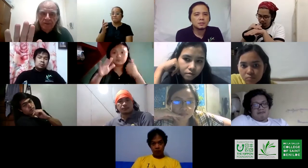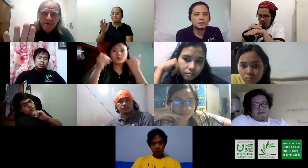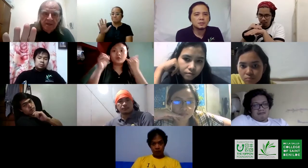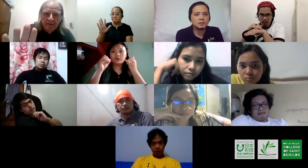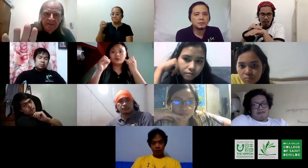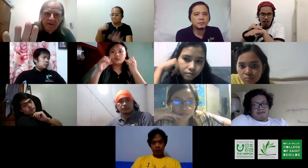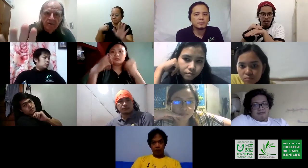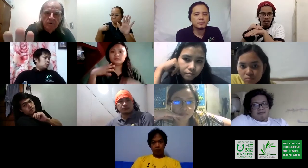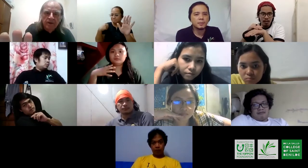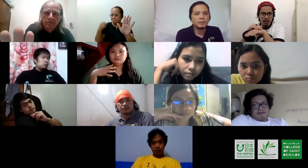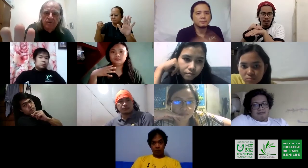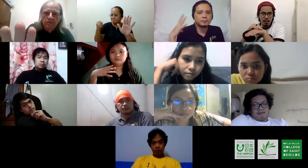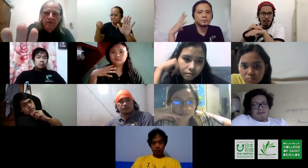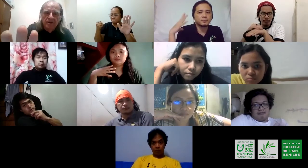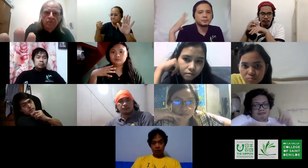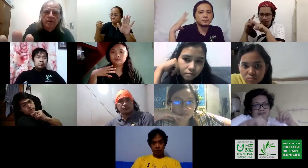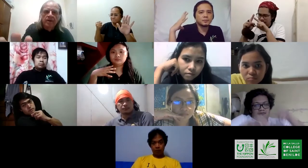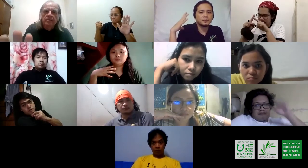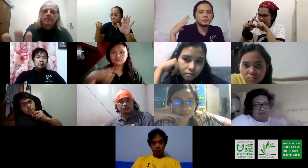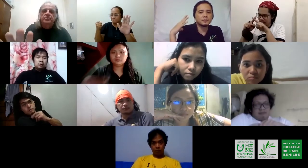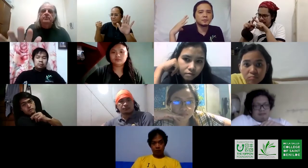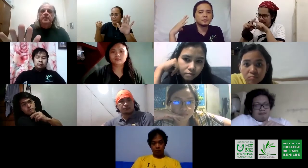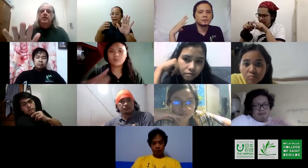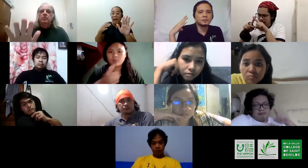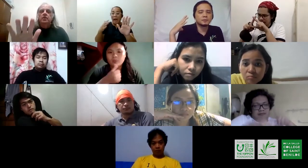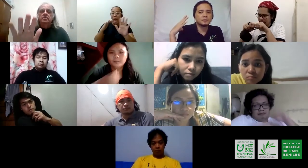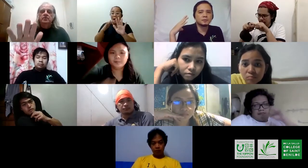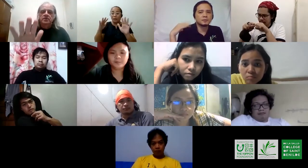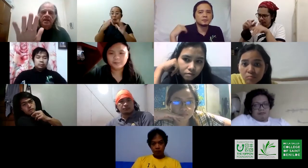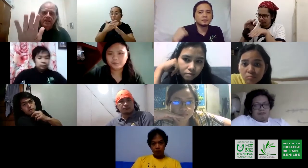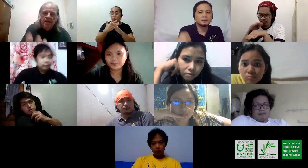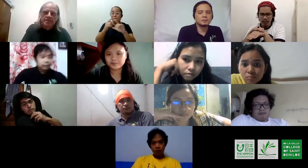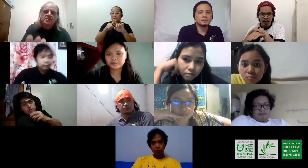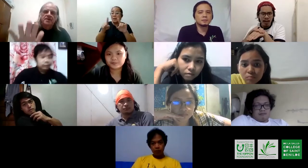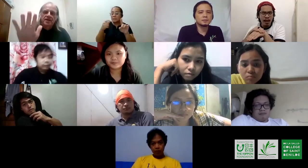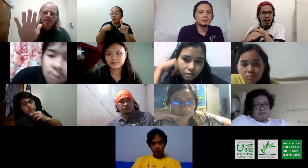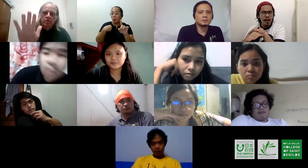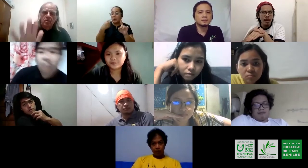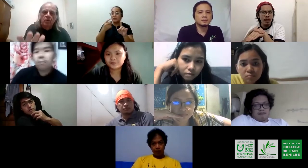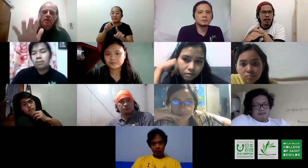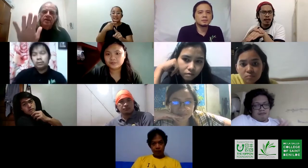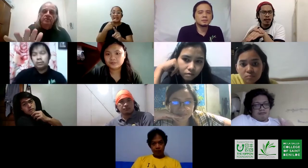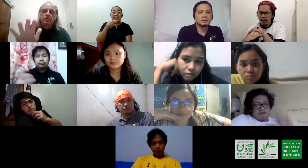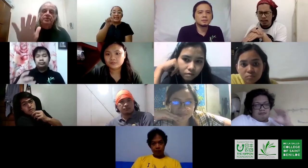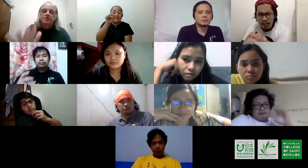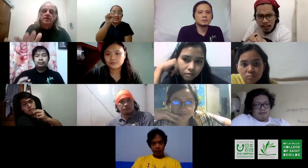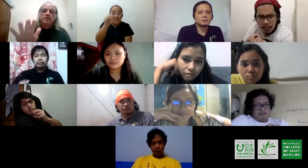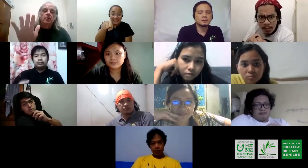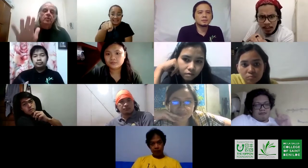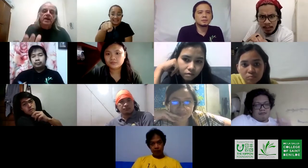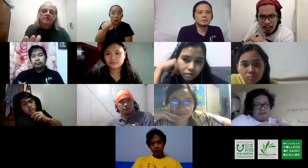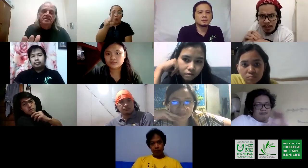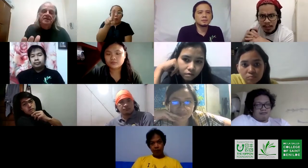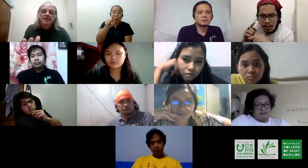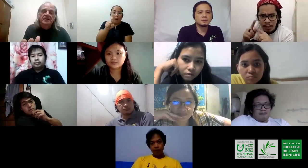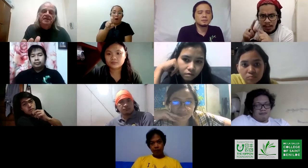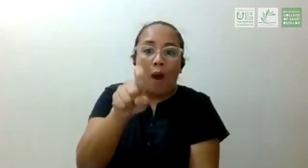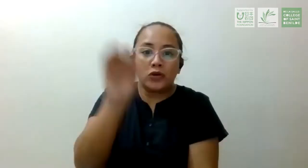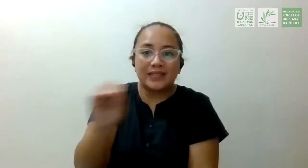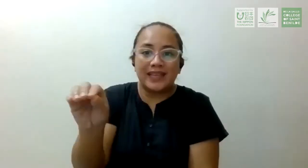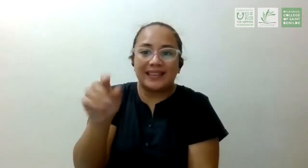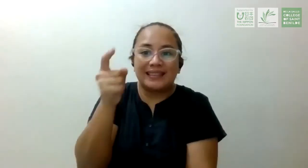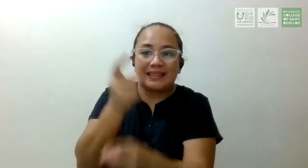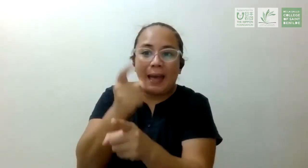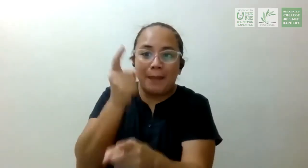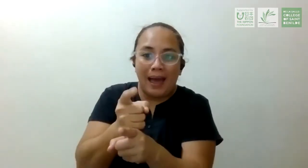just 1 second. I don't want to interrupt you, but I want to say, yes, you are 100% correct